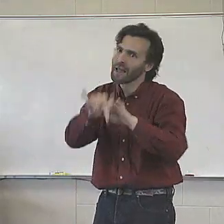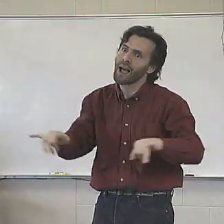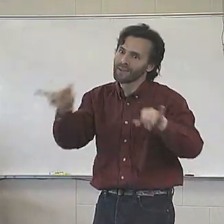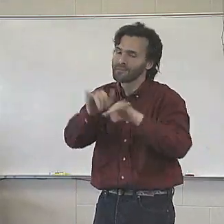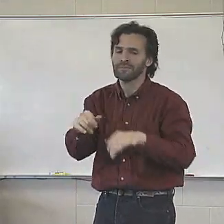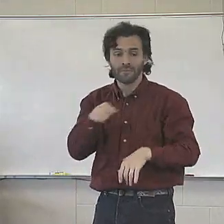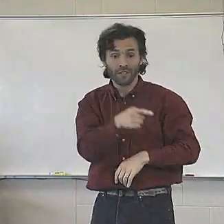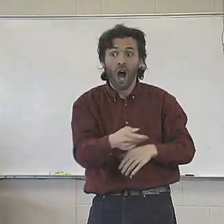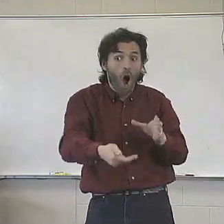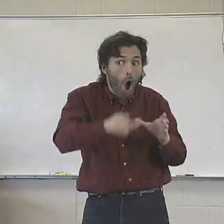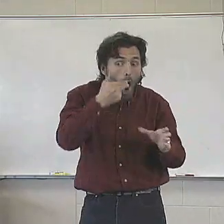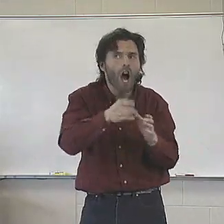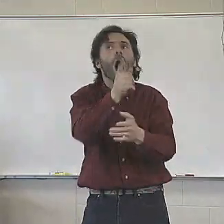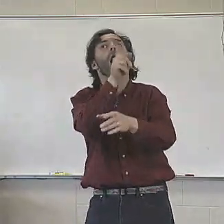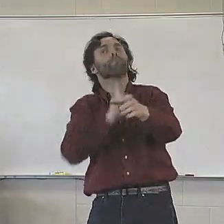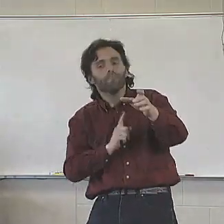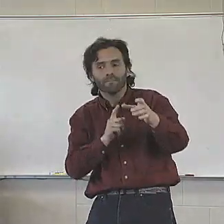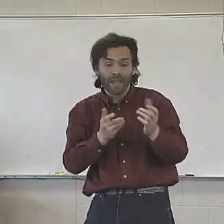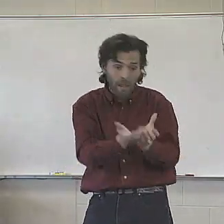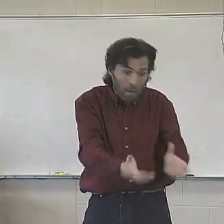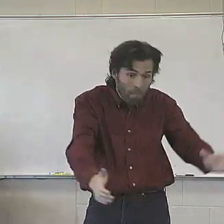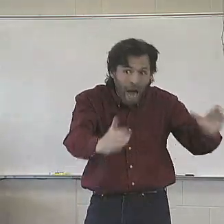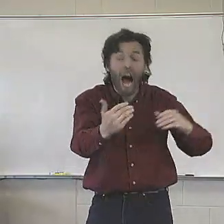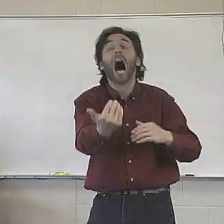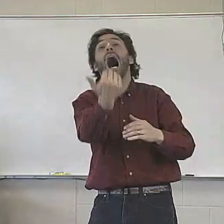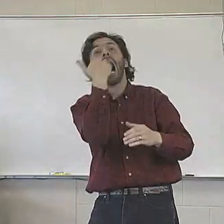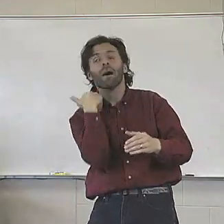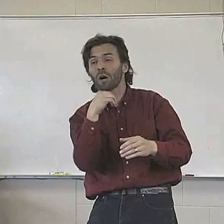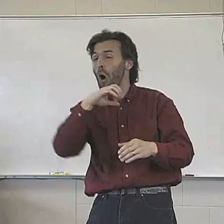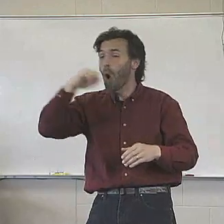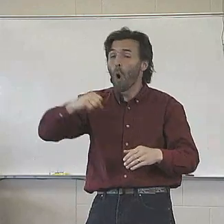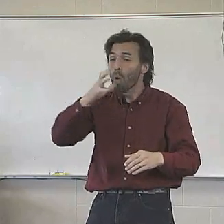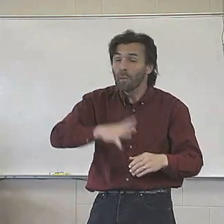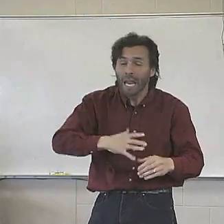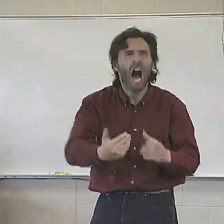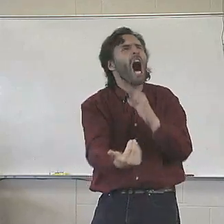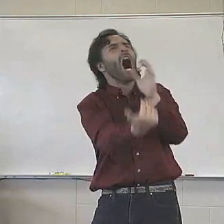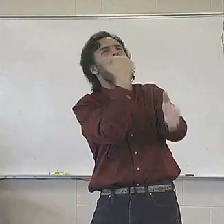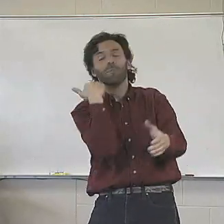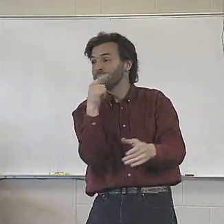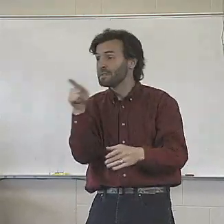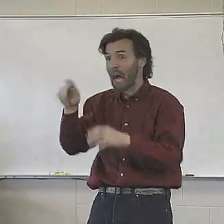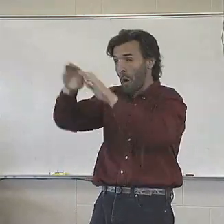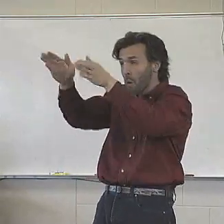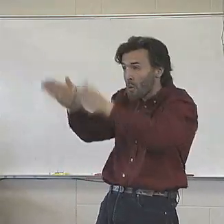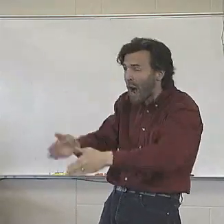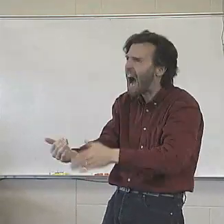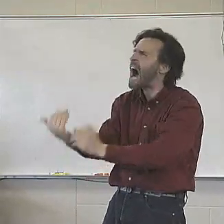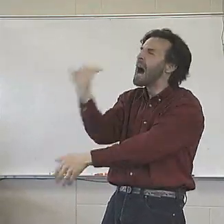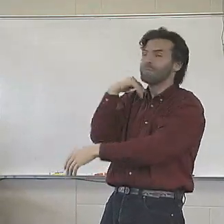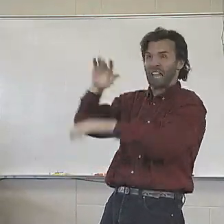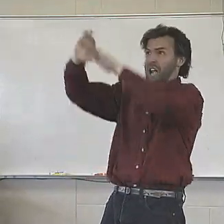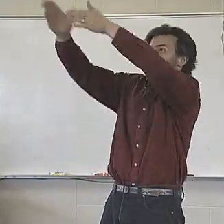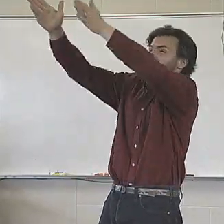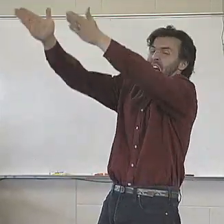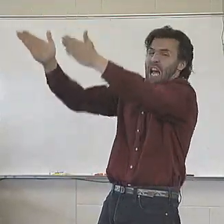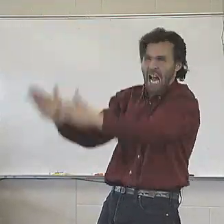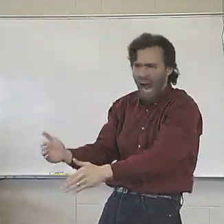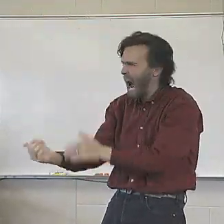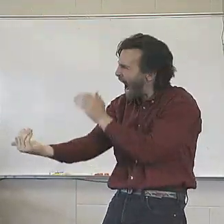ate the gruel and the pot and the old woman too. Skalinkin lot, ska Hottentot, and